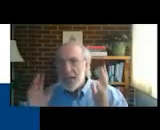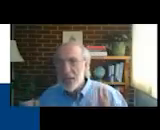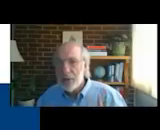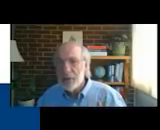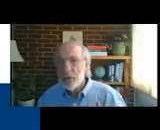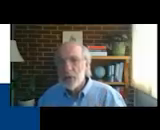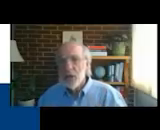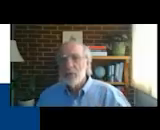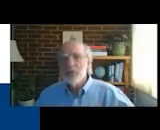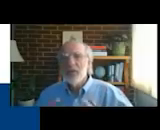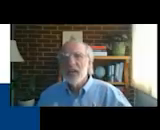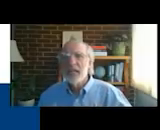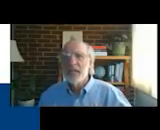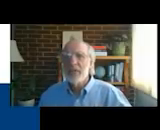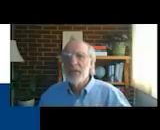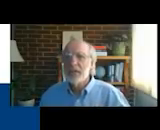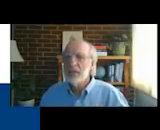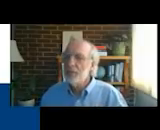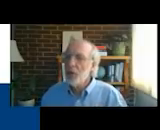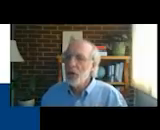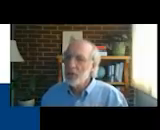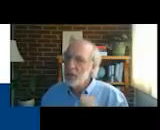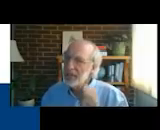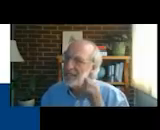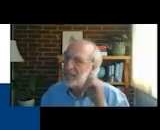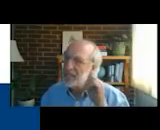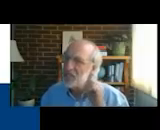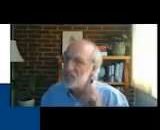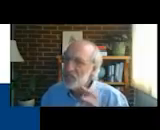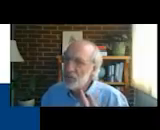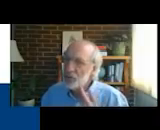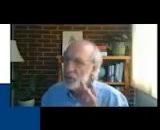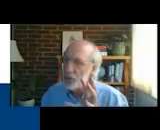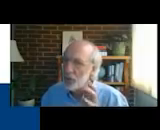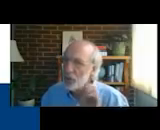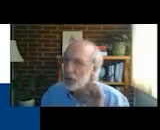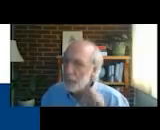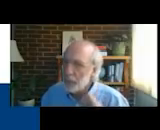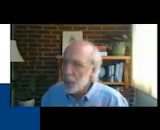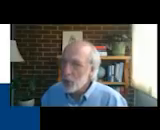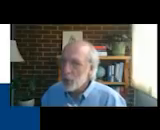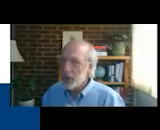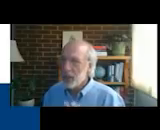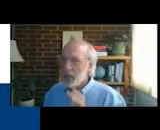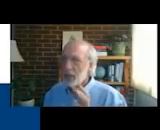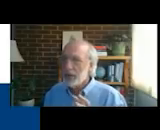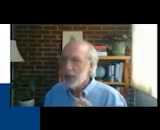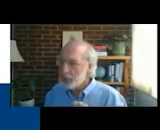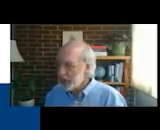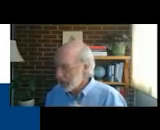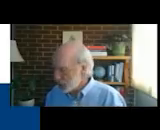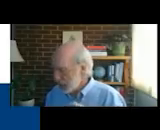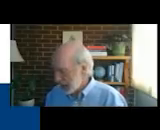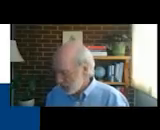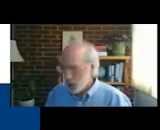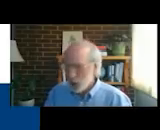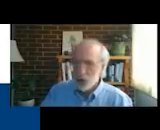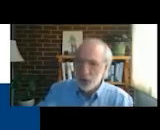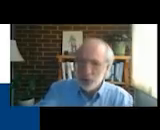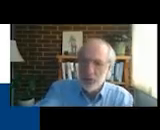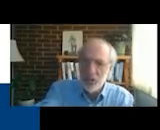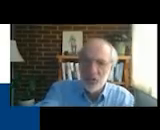learn. Therefore, providing an effective model is a central component of helping a